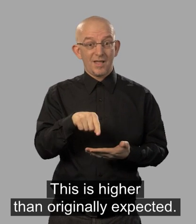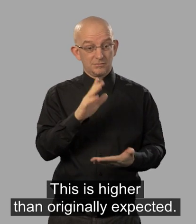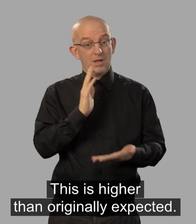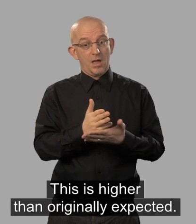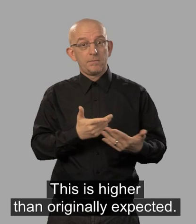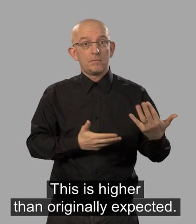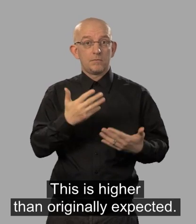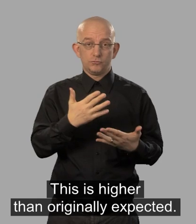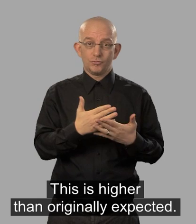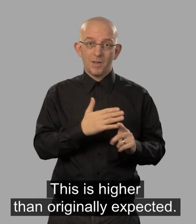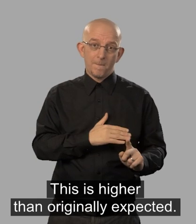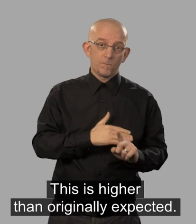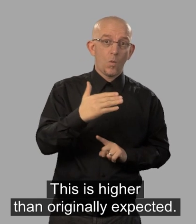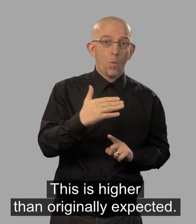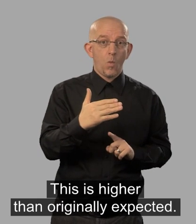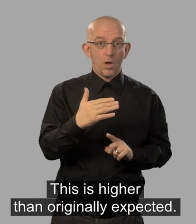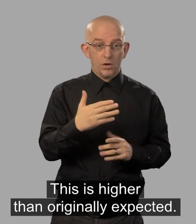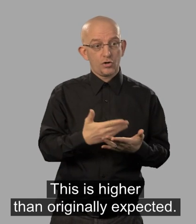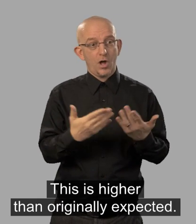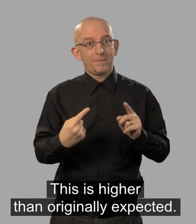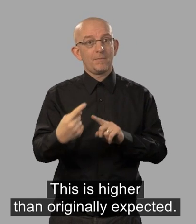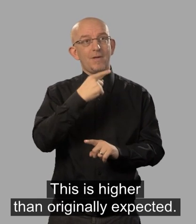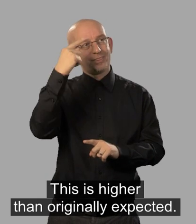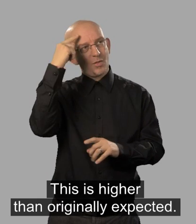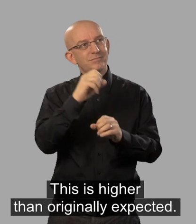This is higher than originally expected.